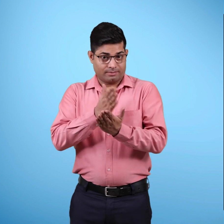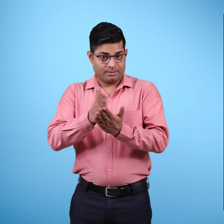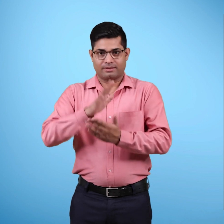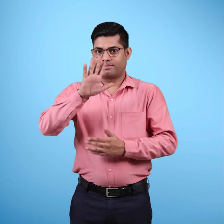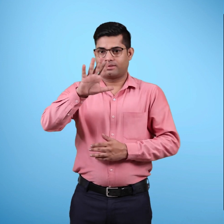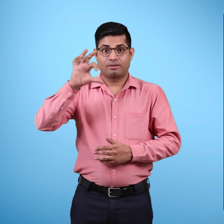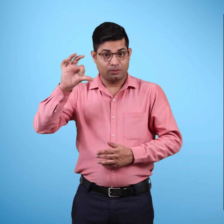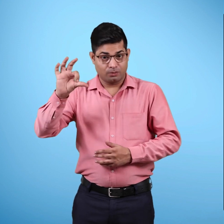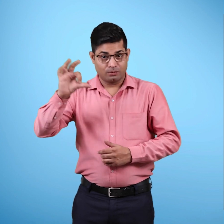Page 59.